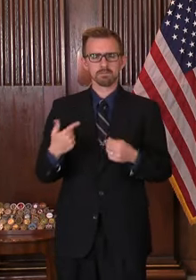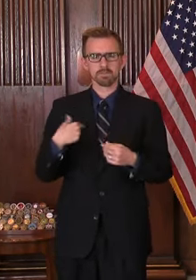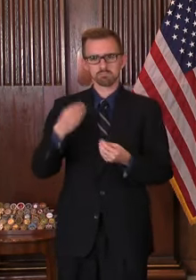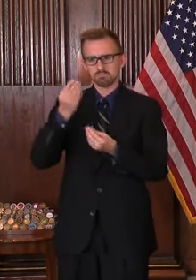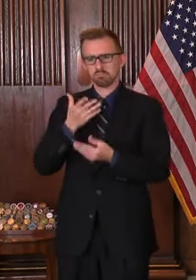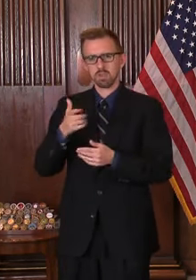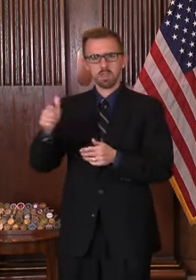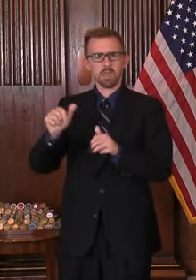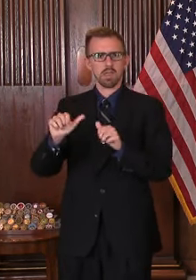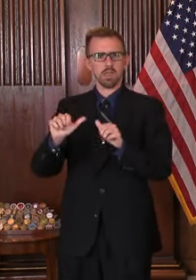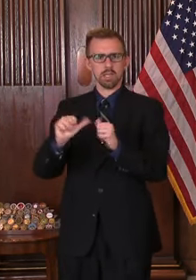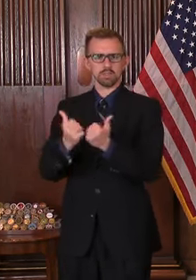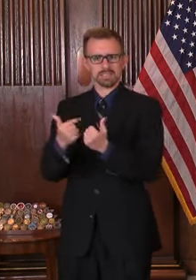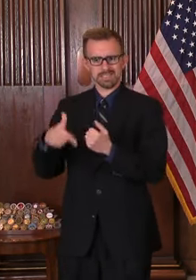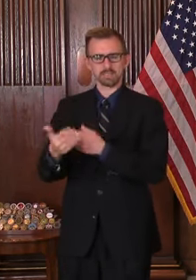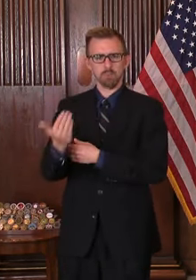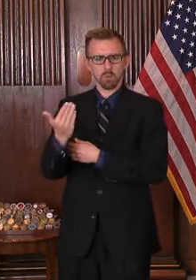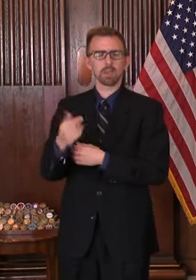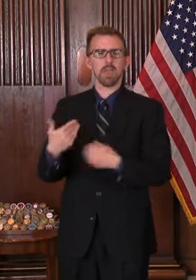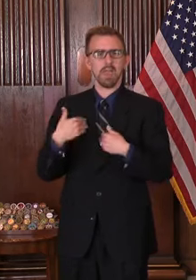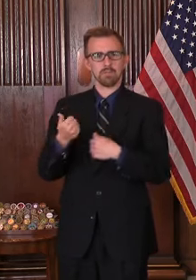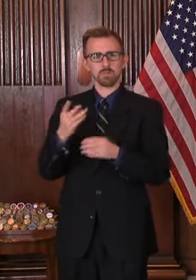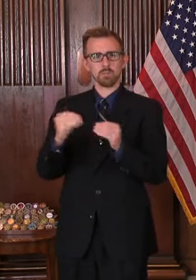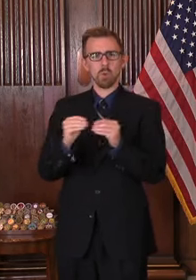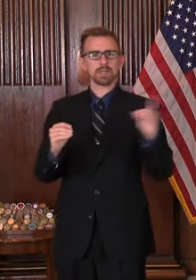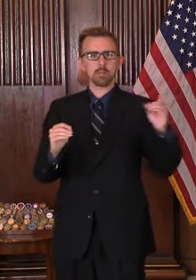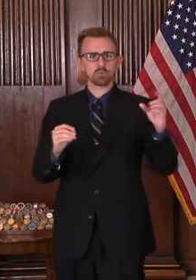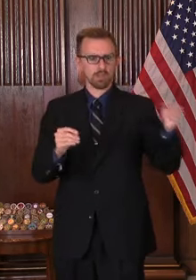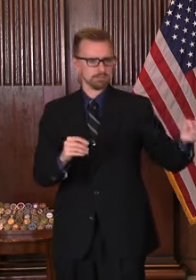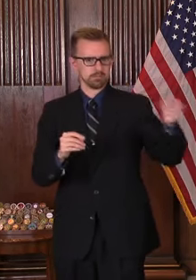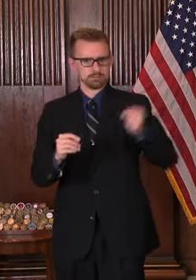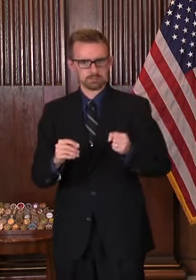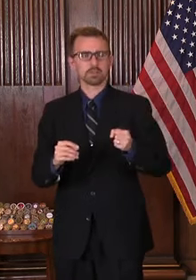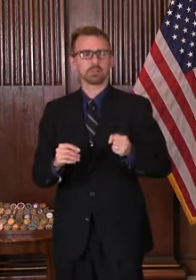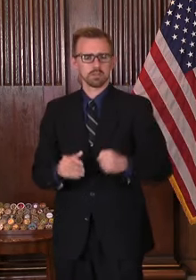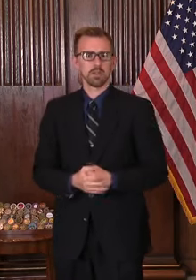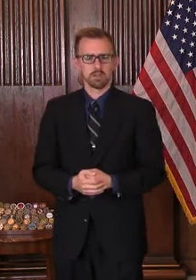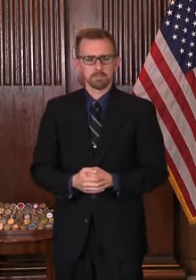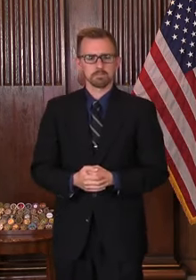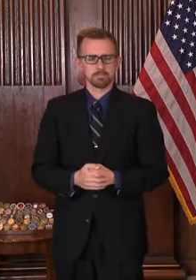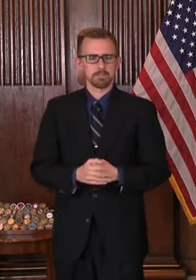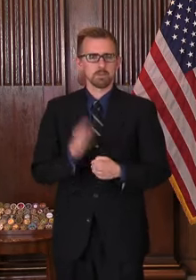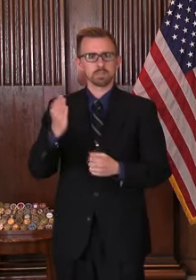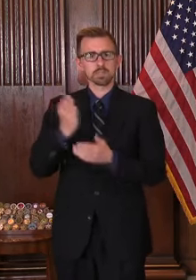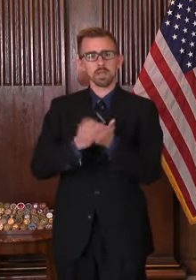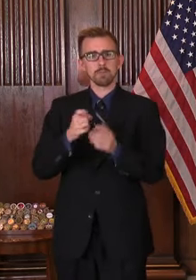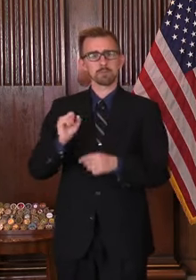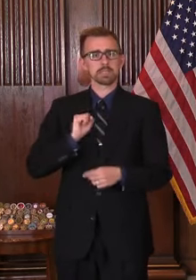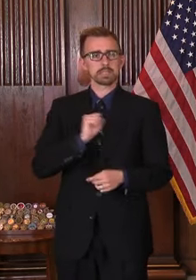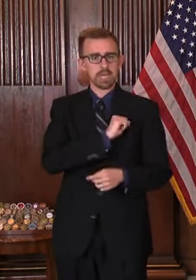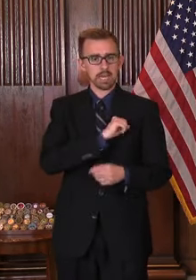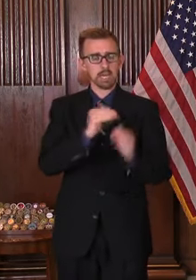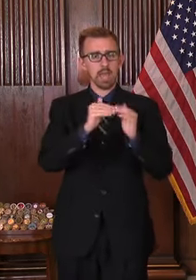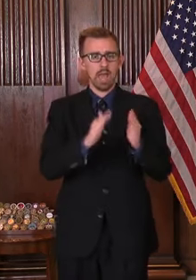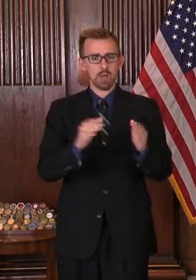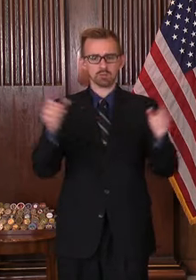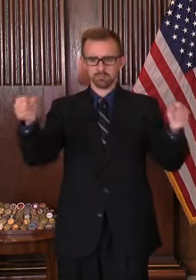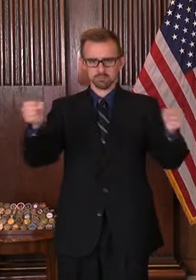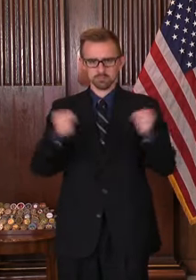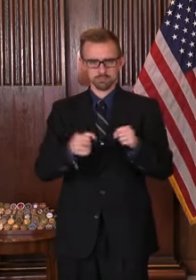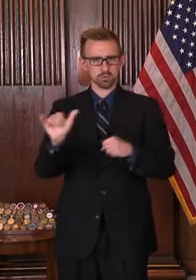by the administration earlier, I think we're going to put, there'll be a couple more Democrats on there. I think there'll be somebody from the Senate and somebody from the House that'll be on